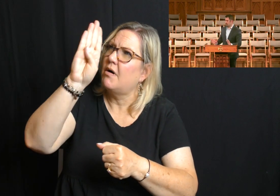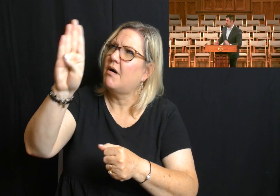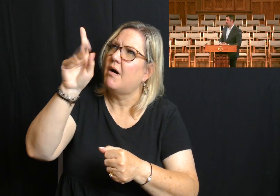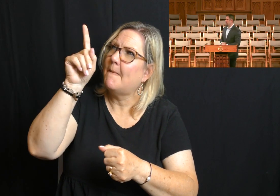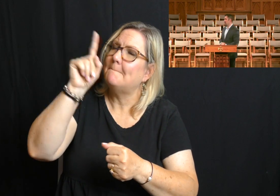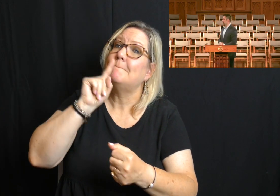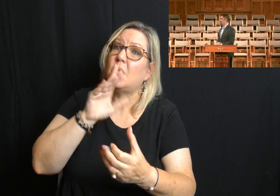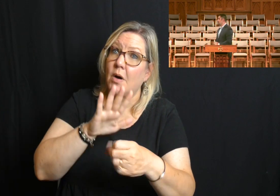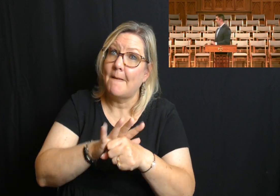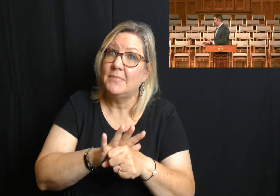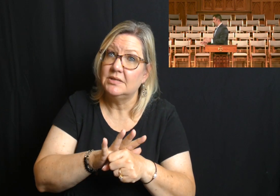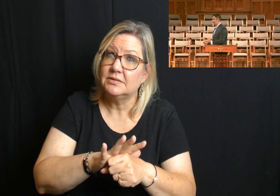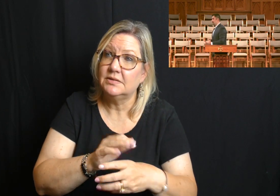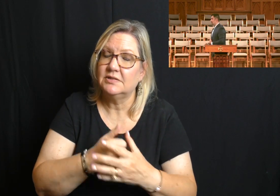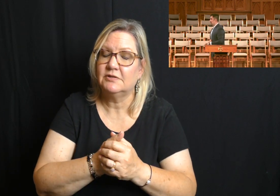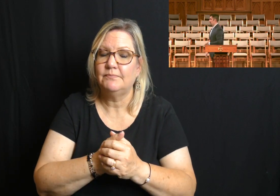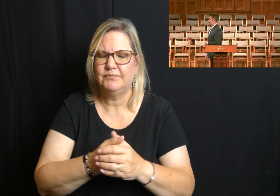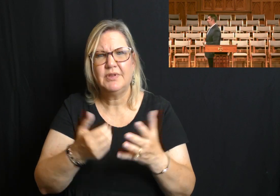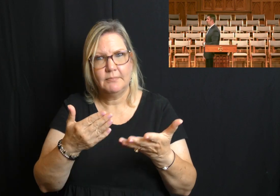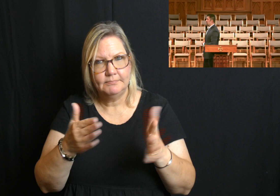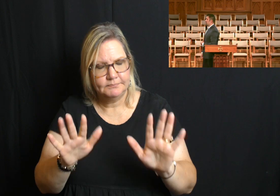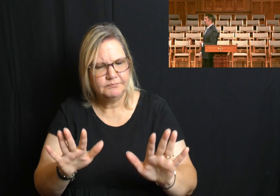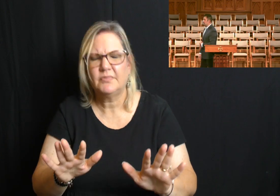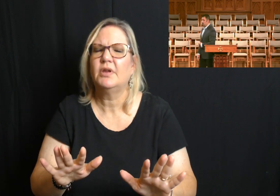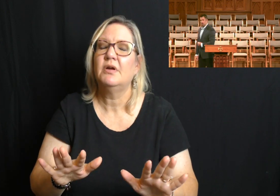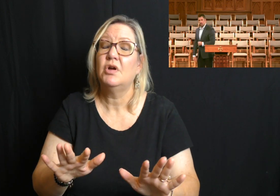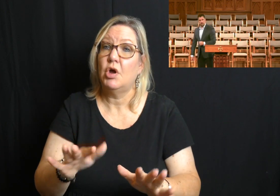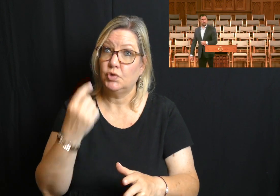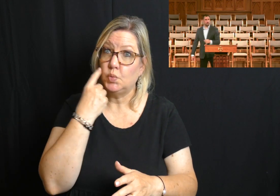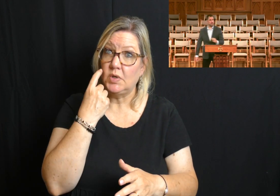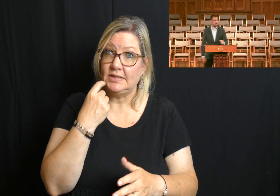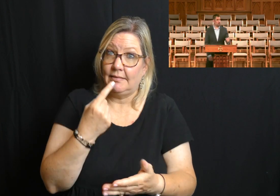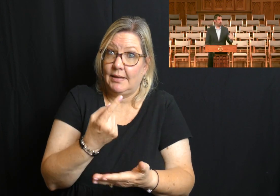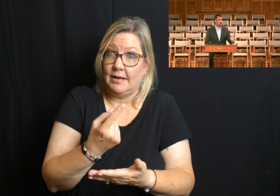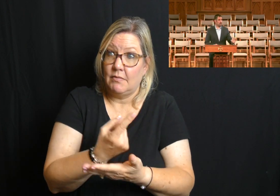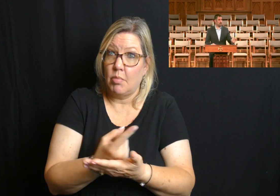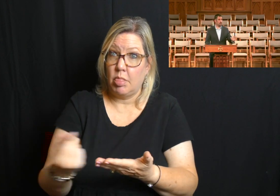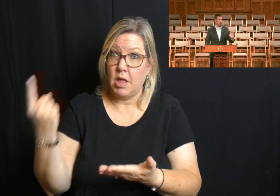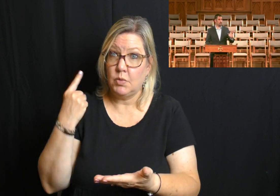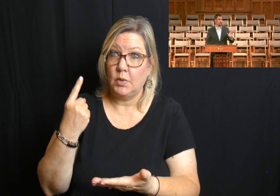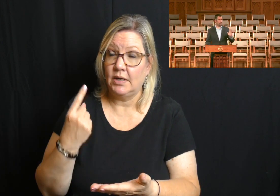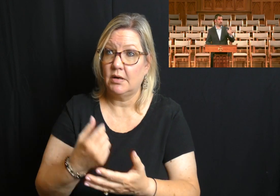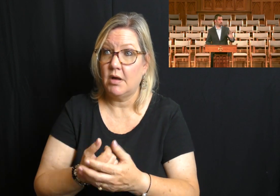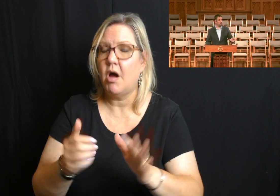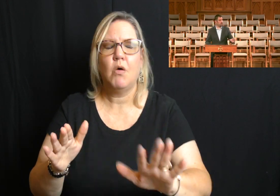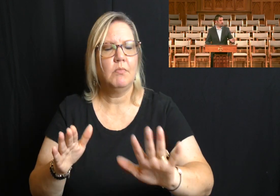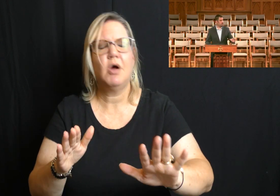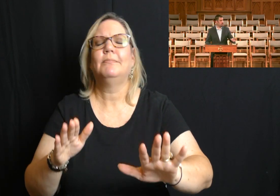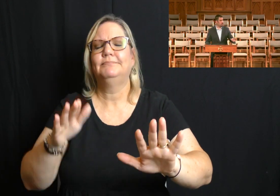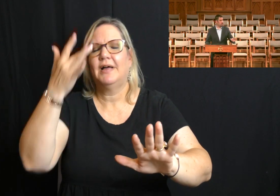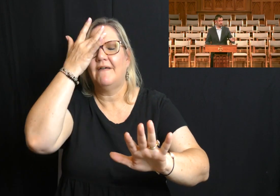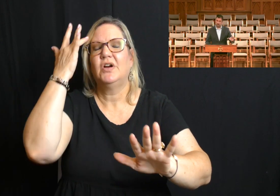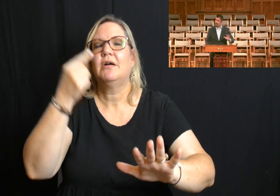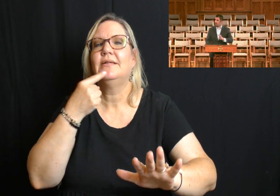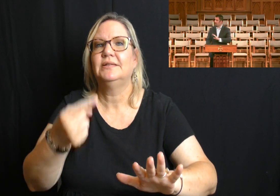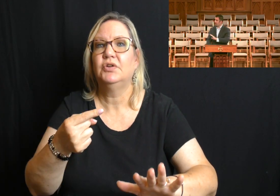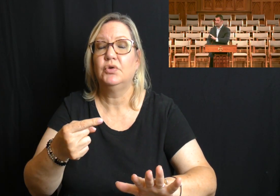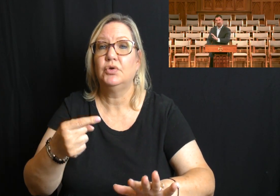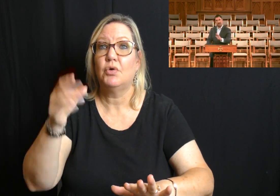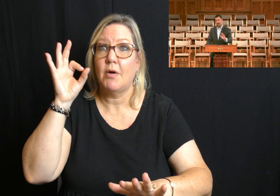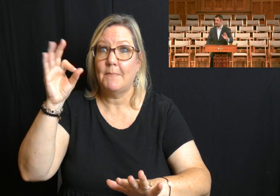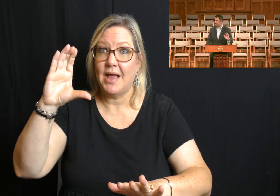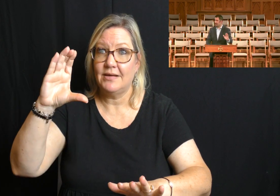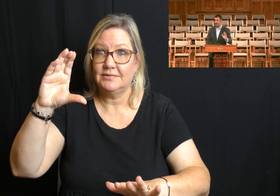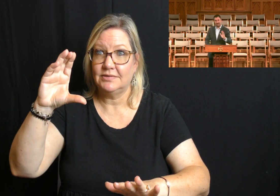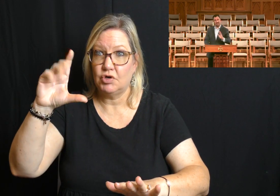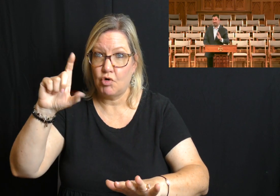And let me tell you a story. Just this week, you know, preachers, you think, oh, by the way, I'm supposed to tell you, Brother Clay is at the Southern Baptist Convention. Before